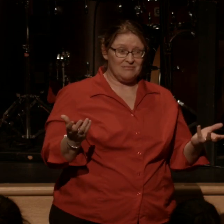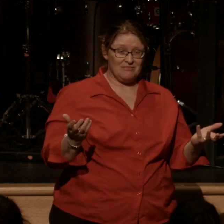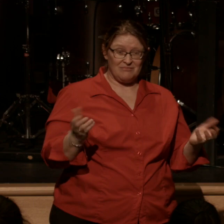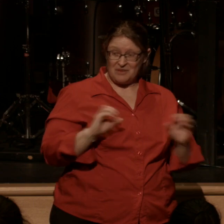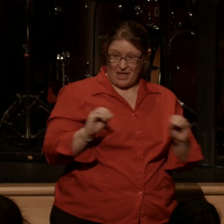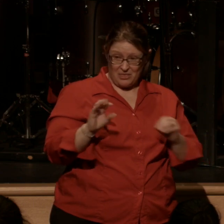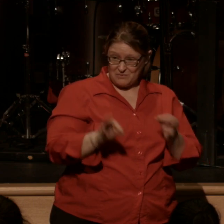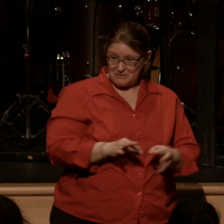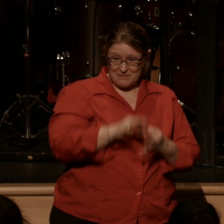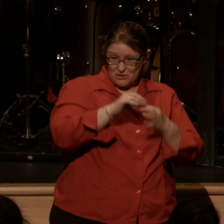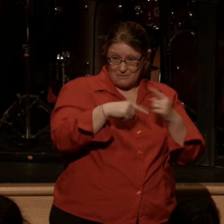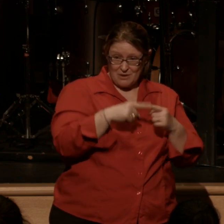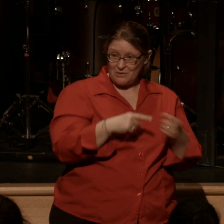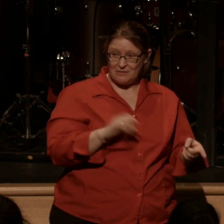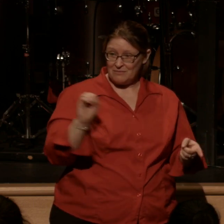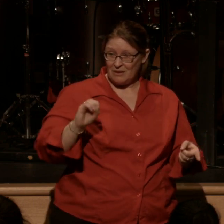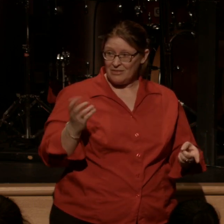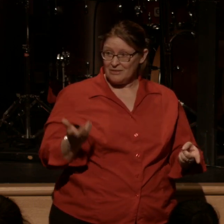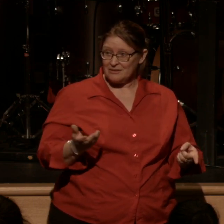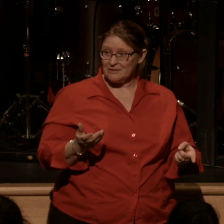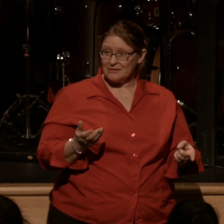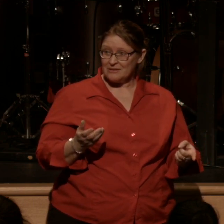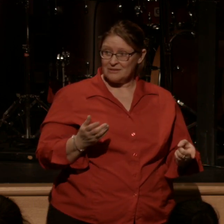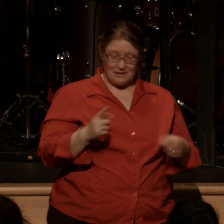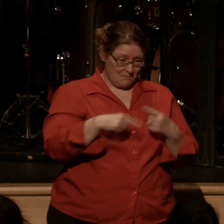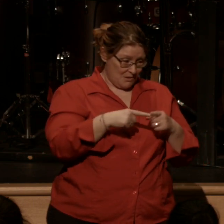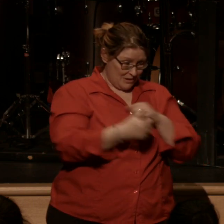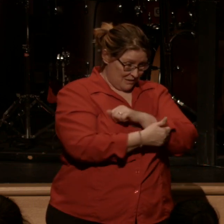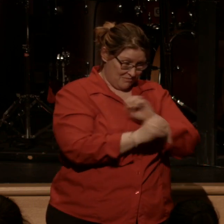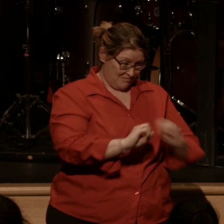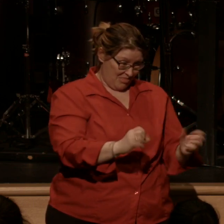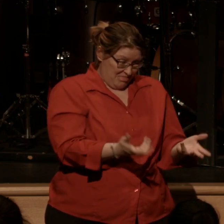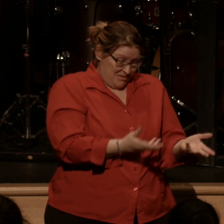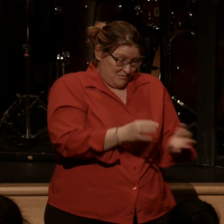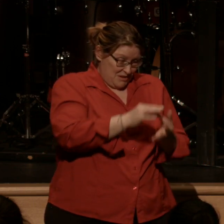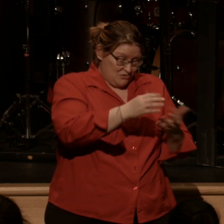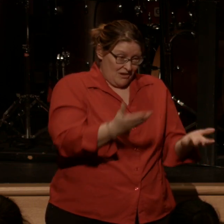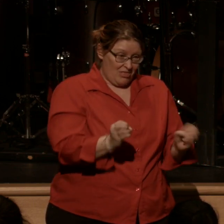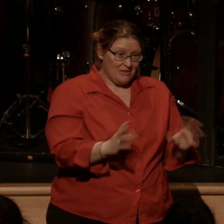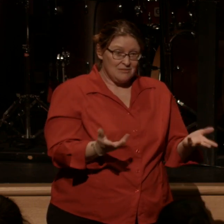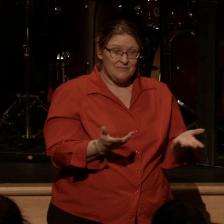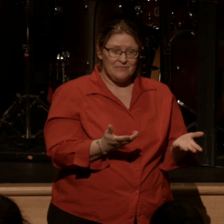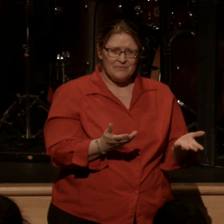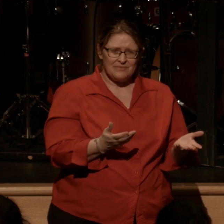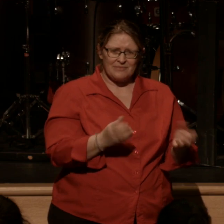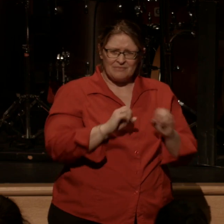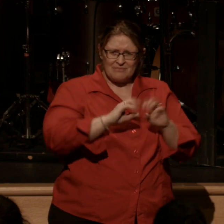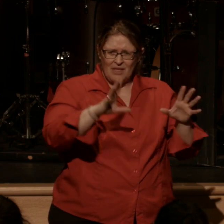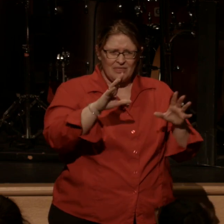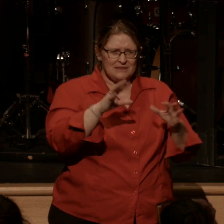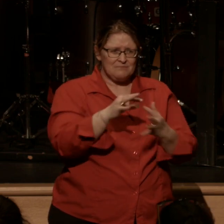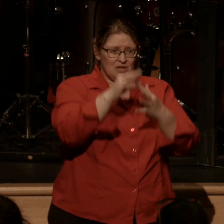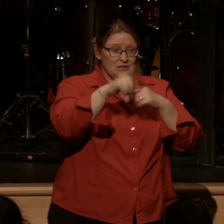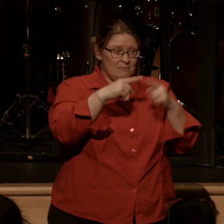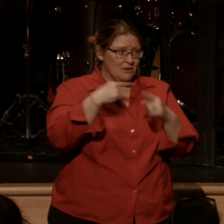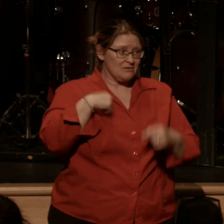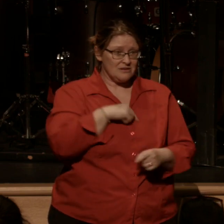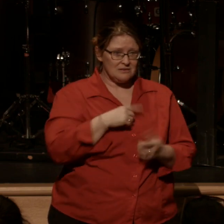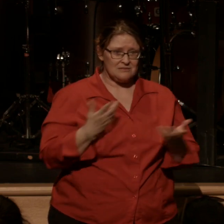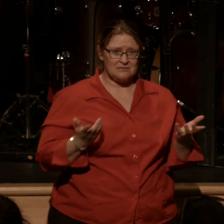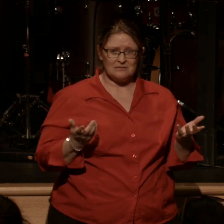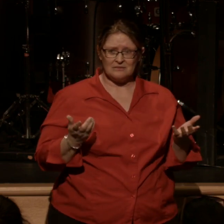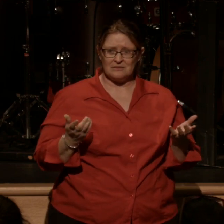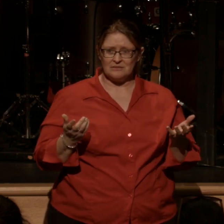Nothing was so special but Abraham. Nothing is so special about us.